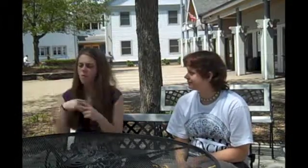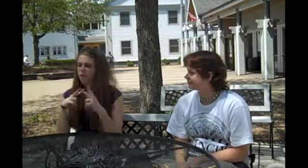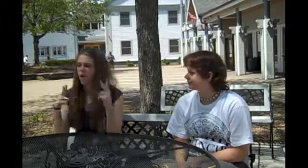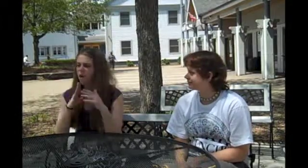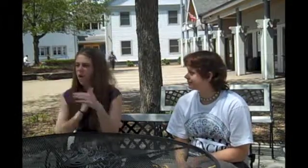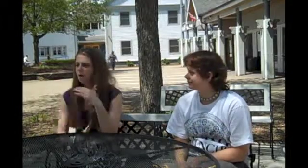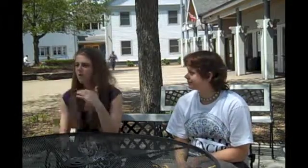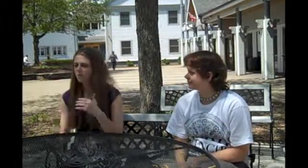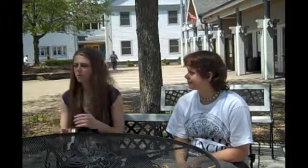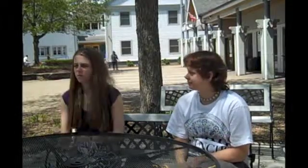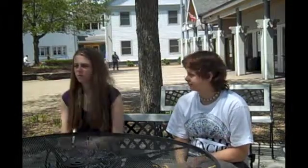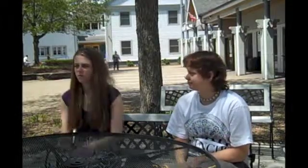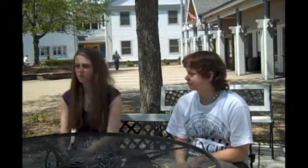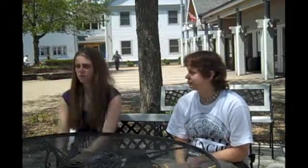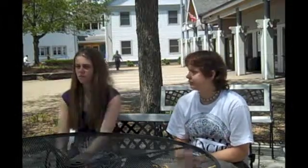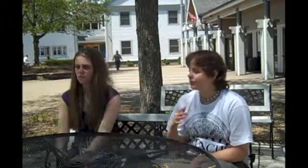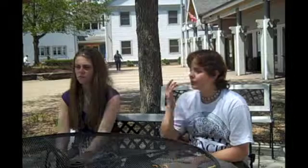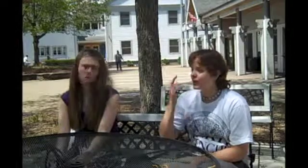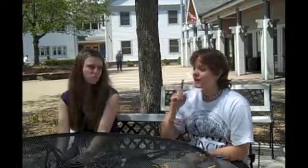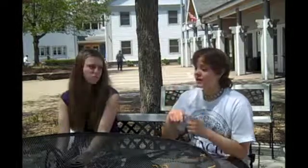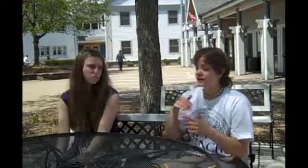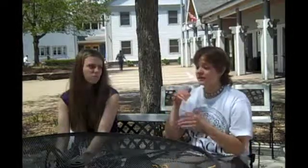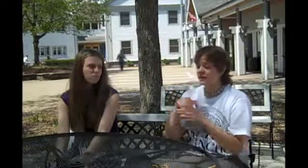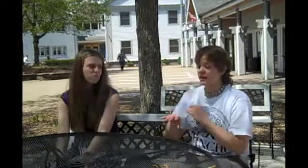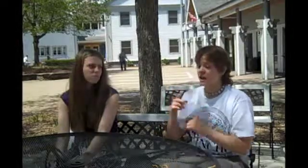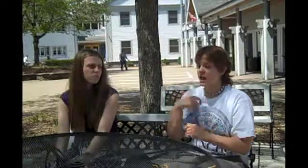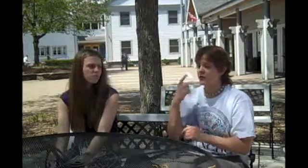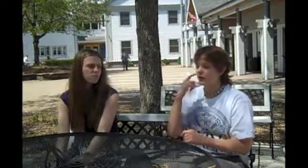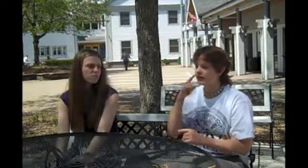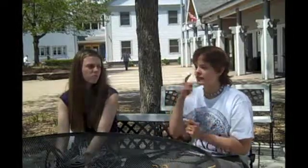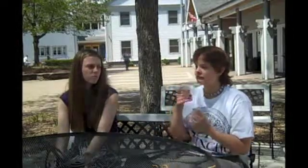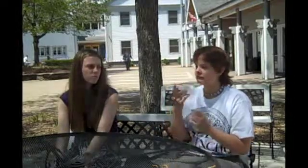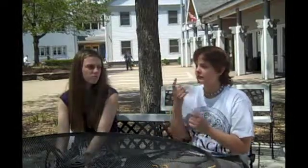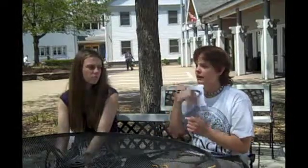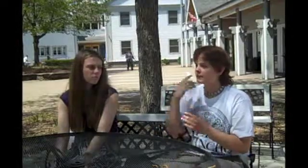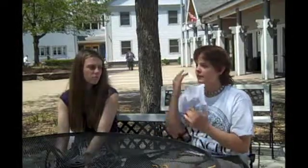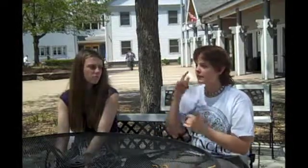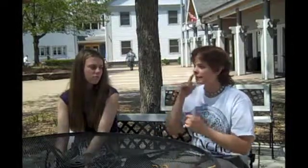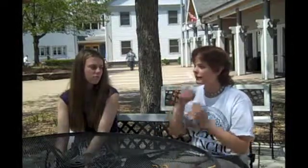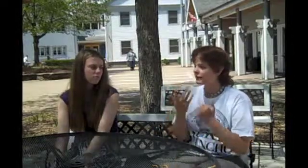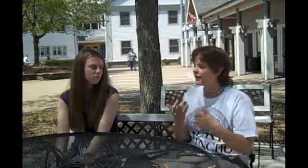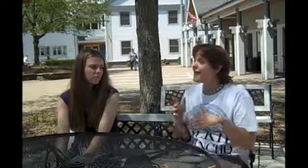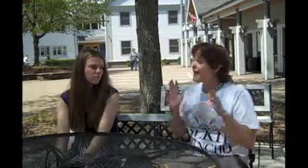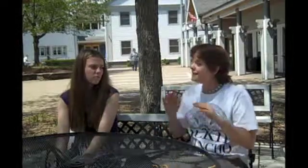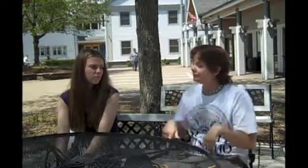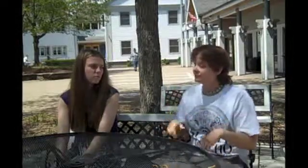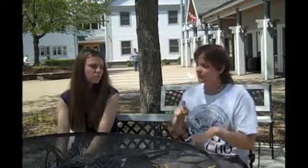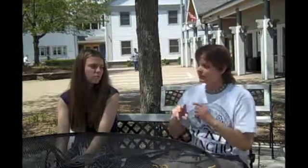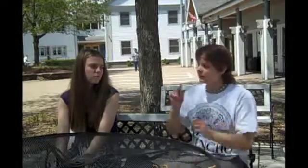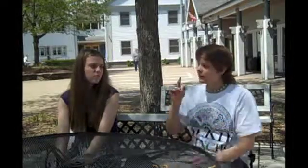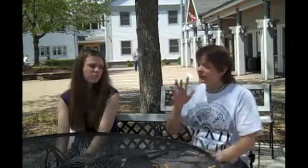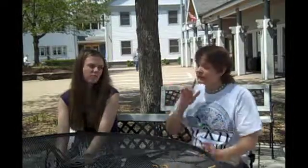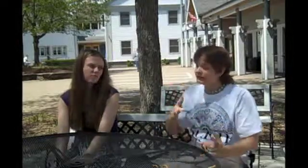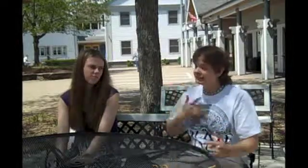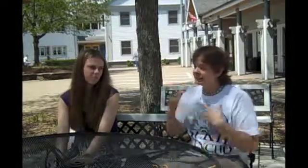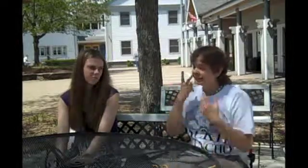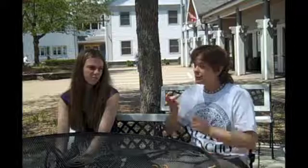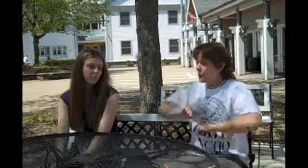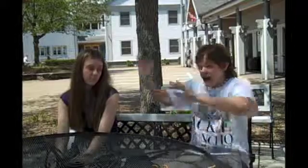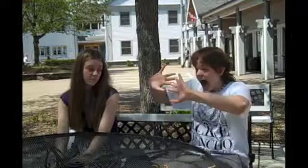kids. Oh, they were just so humble. Yeah, when we went in, I thought the kids would think, "Oh, cool, we have